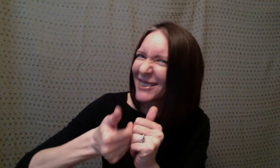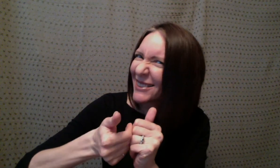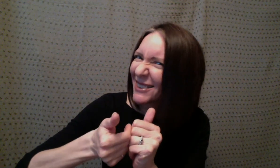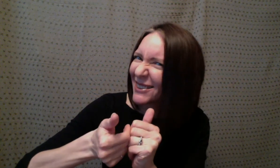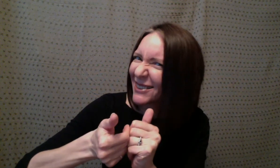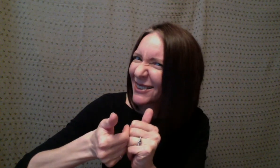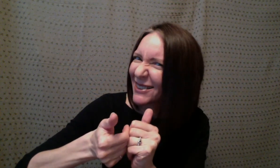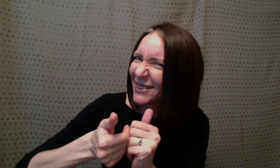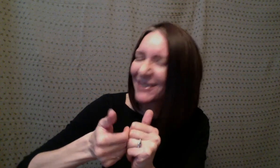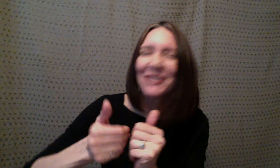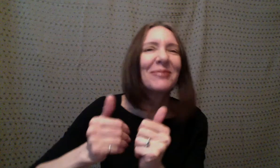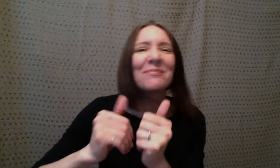how. How.